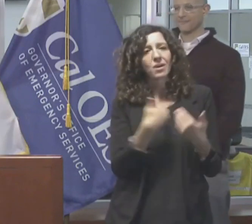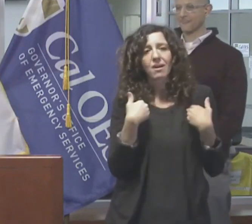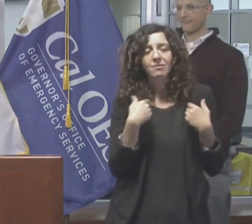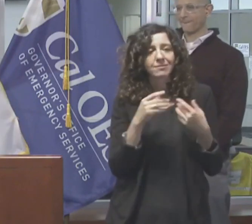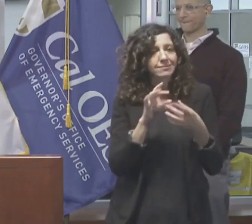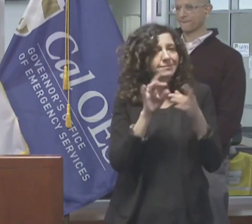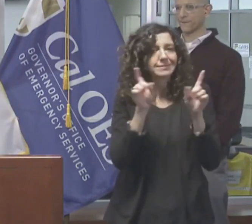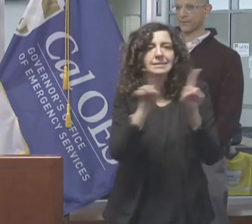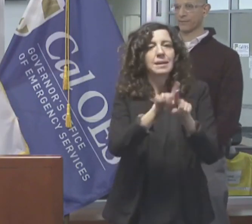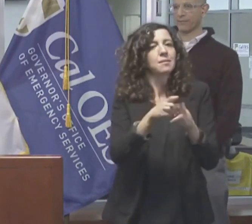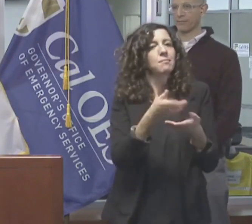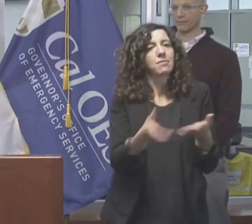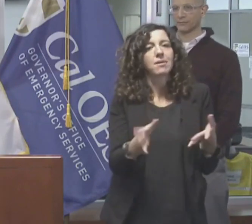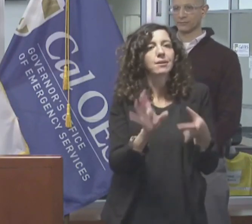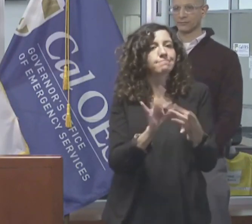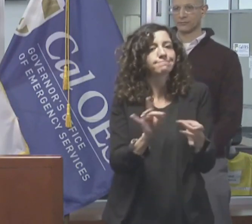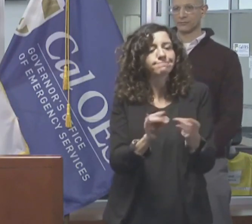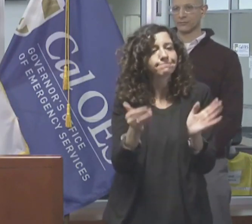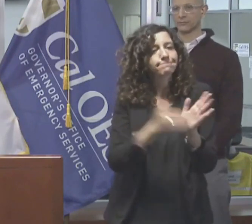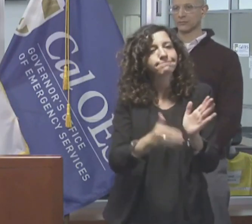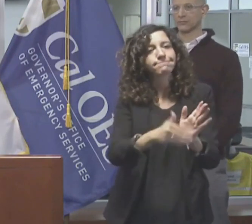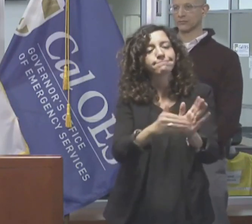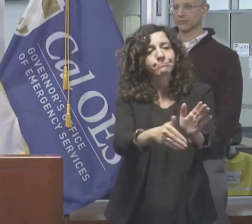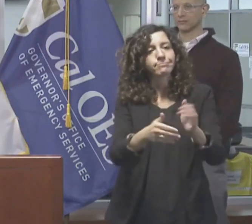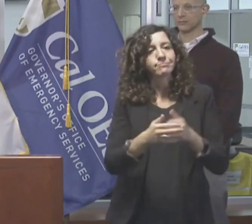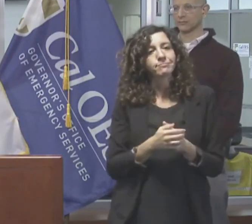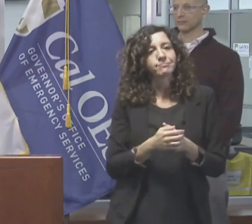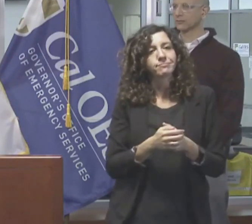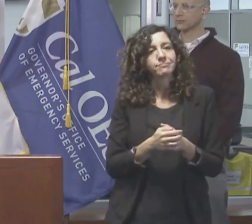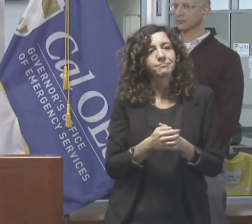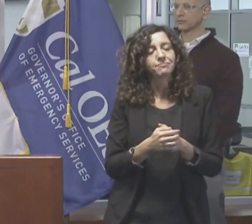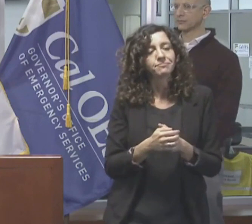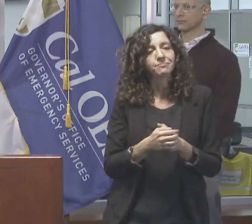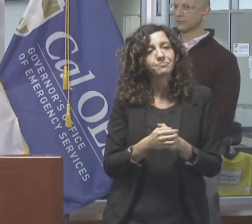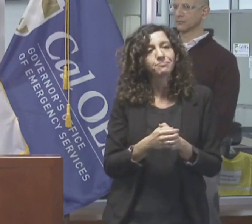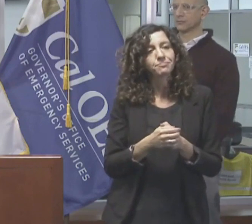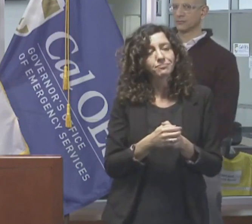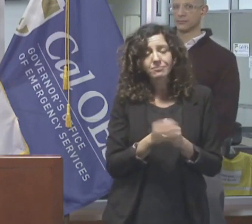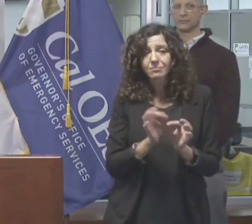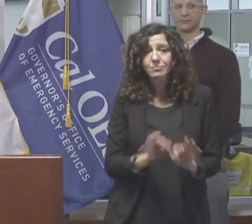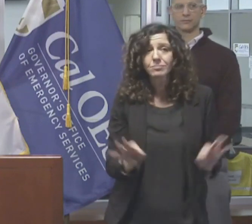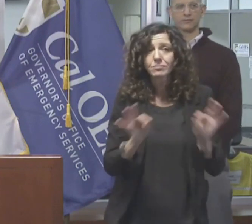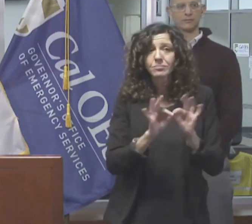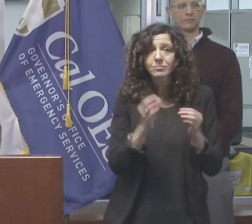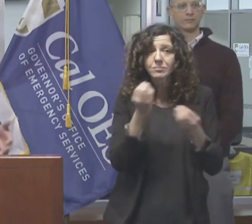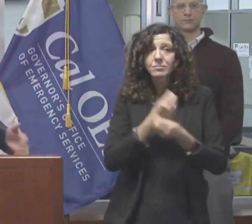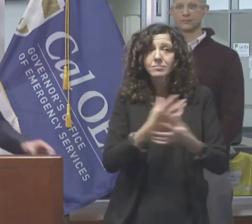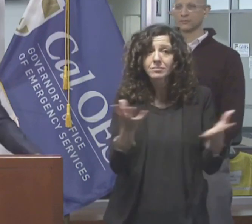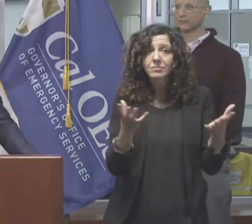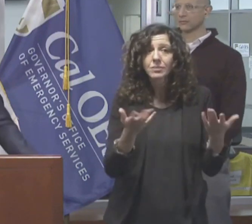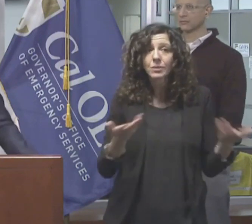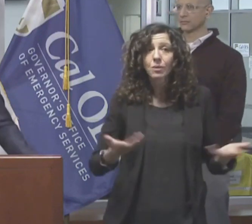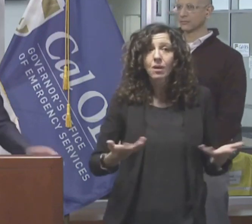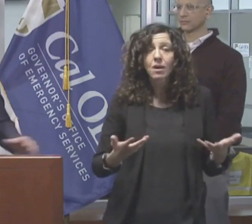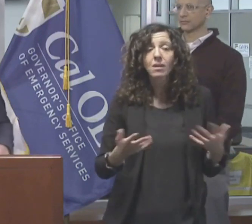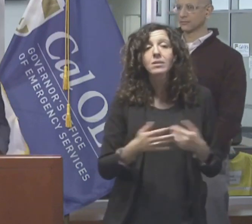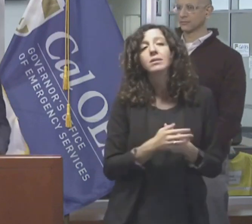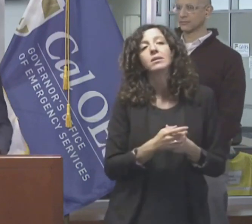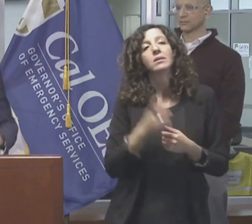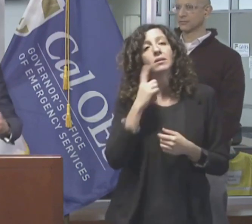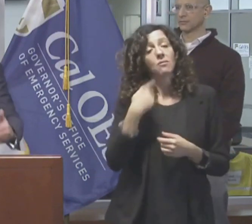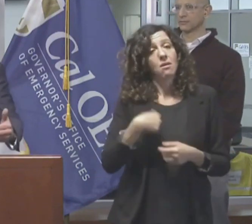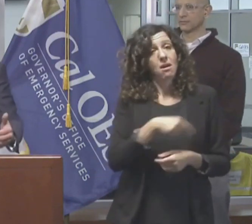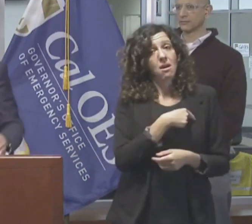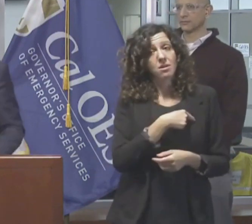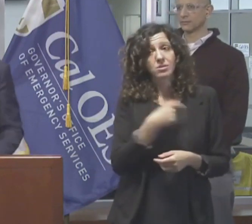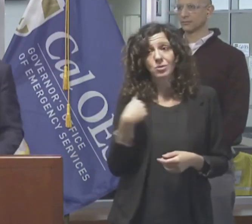thread that connects what we have done since the beginning of this pandemic. And I remind you, for us, we